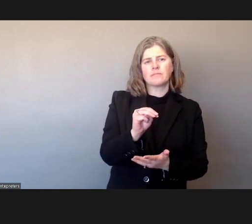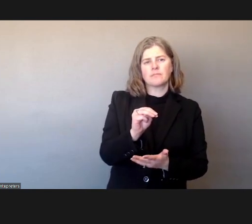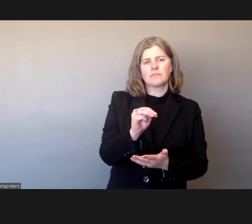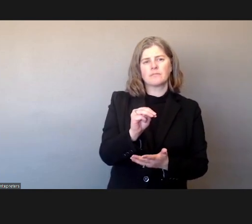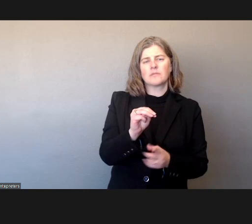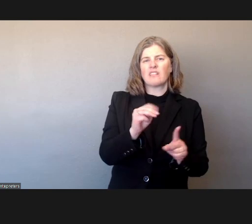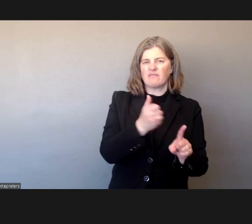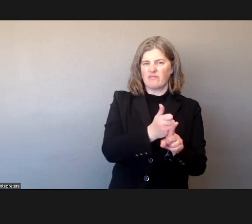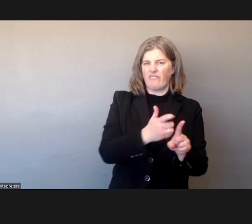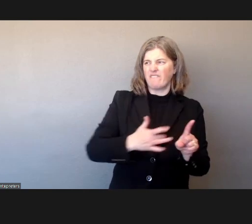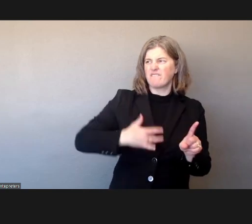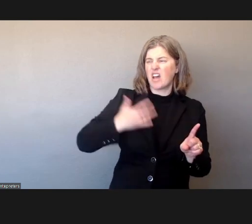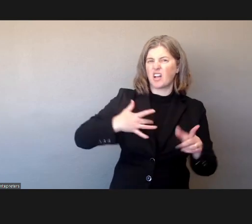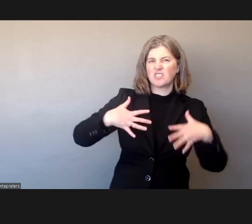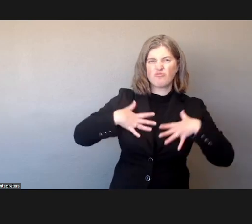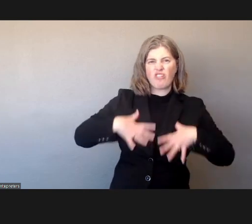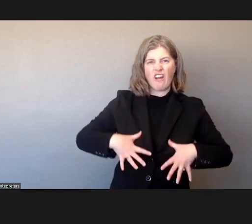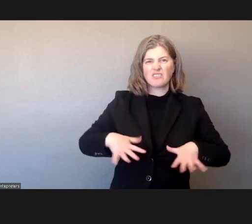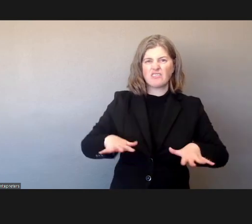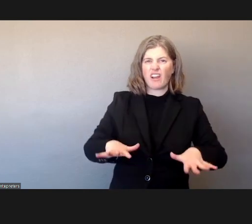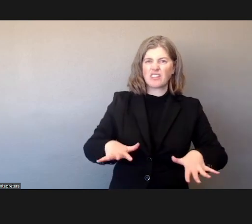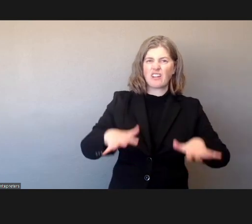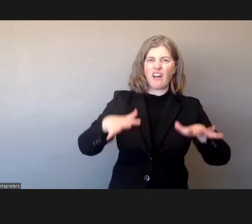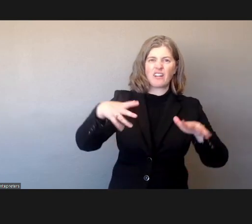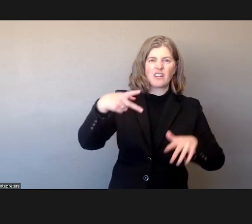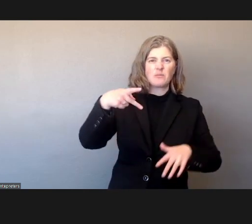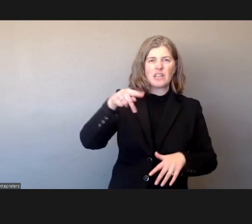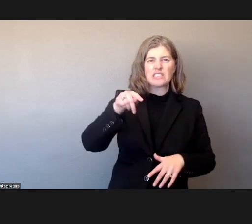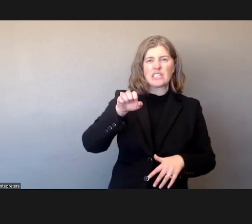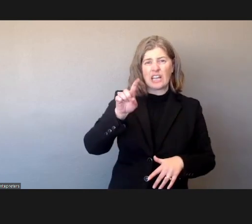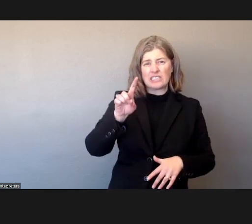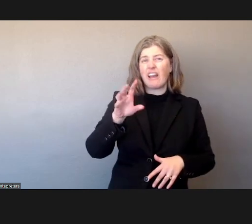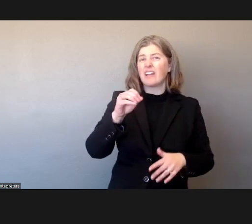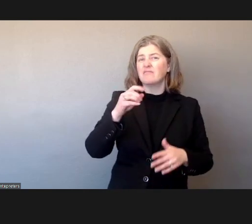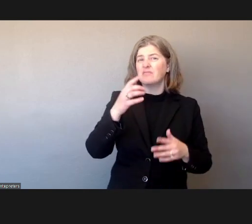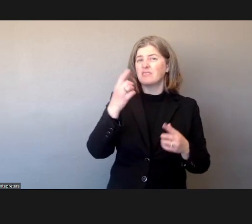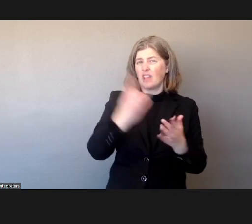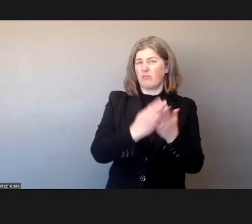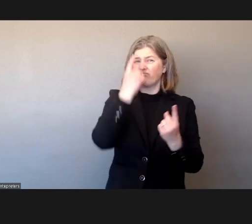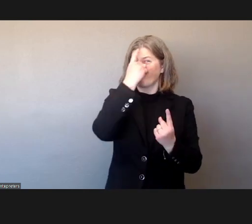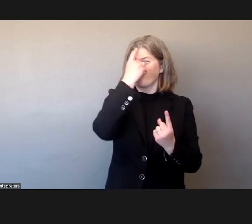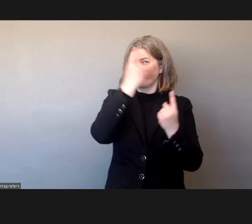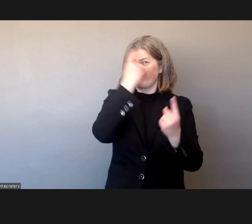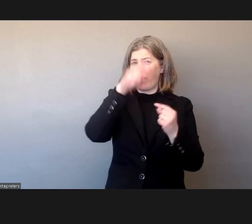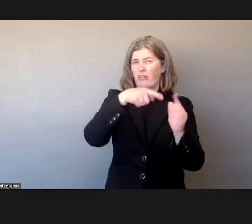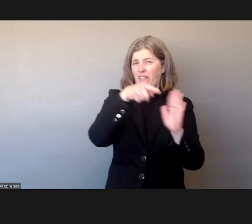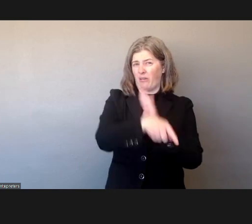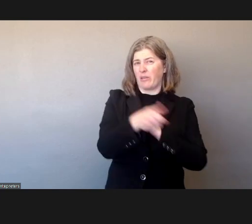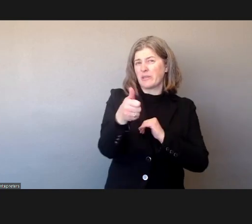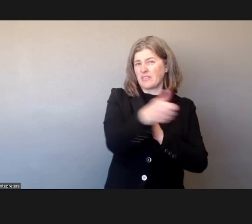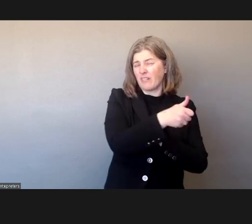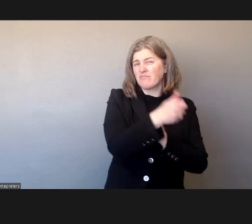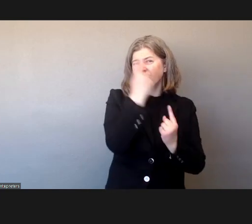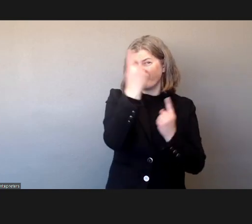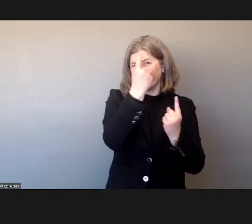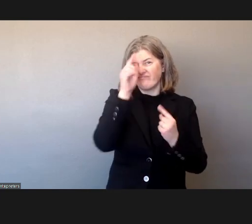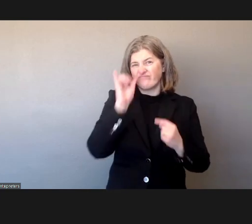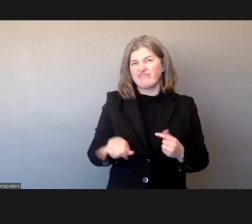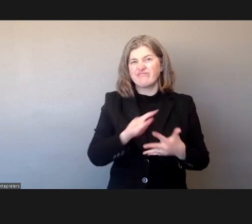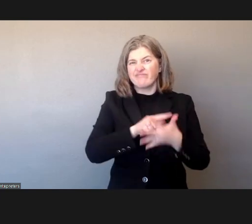of depression, anxiety, PTSD, and even suicidal ideation, thinking about ending one's